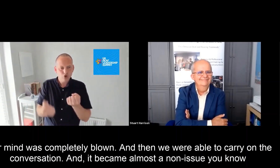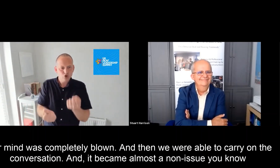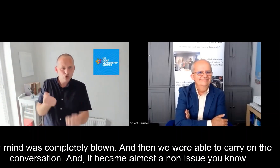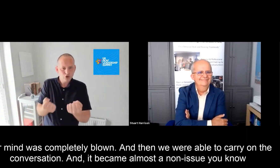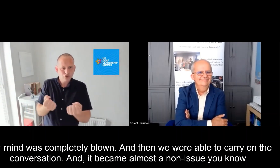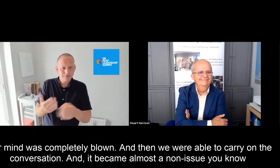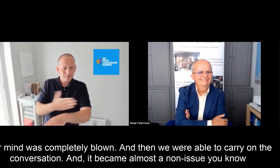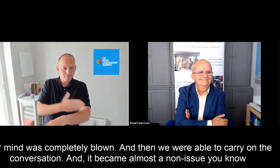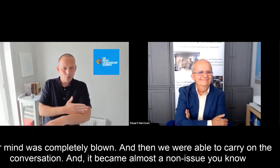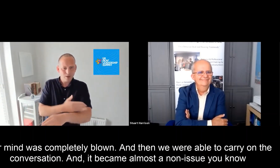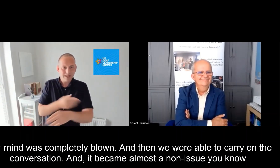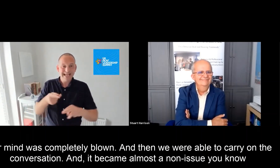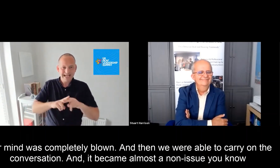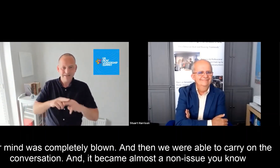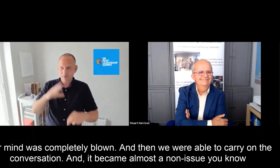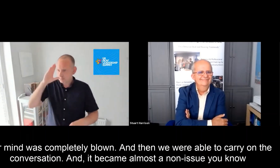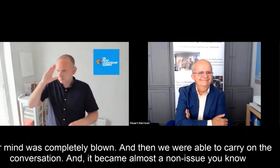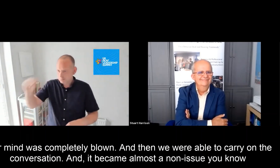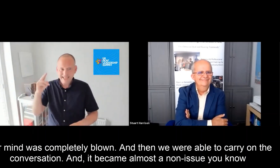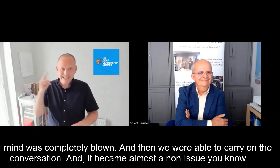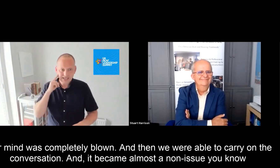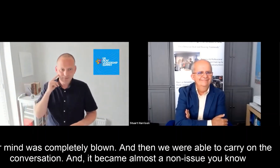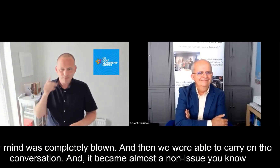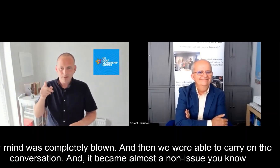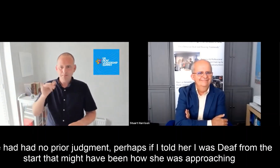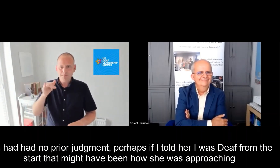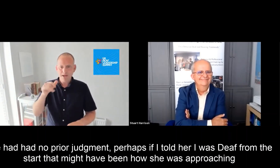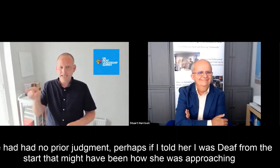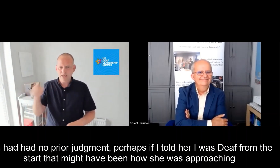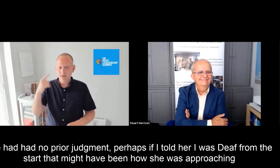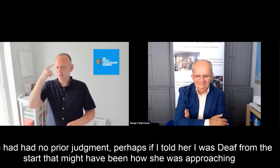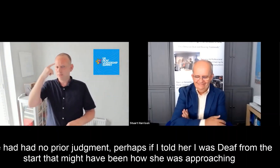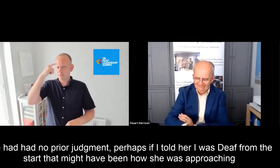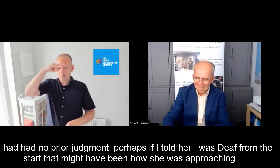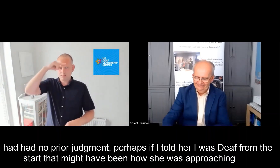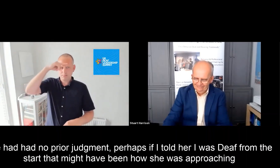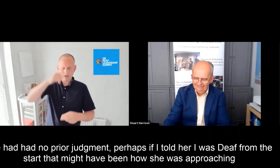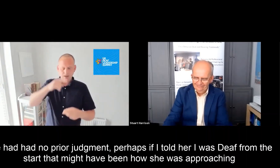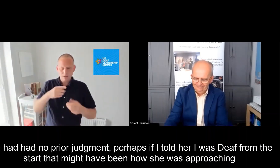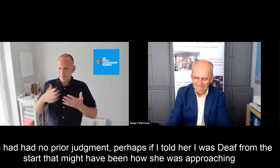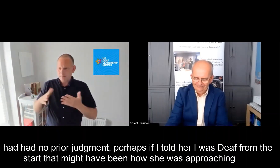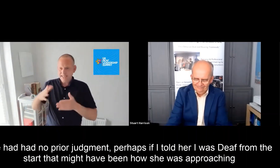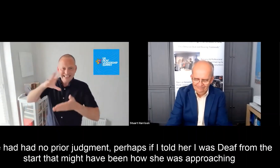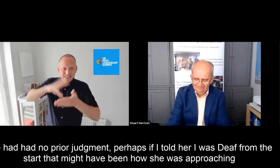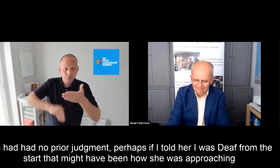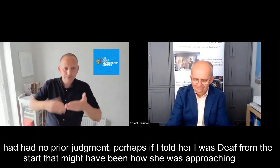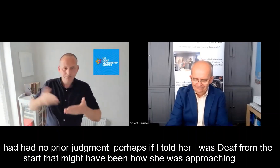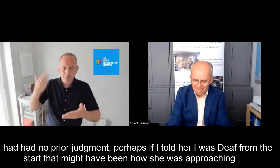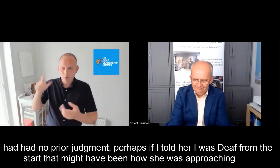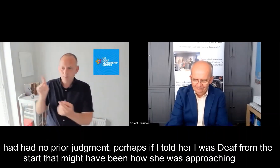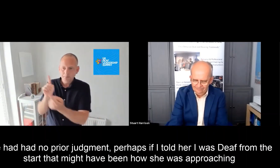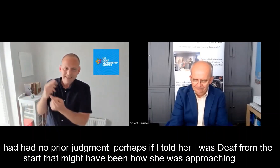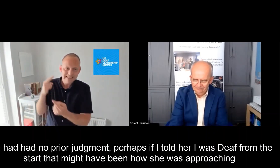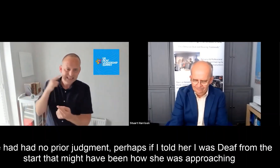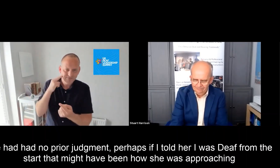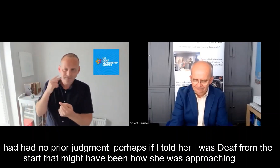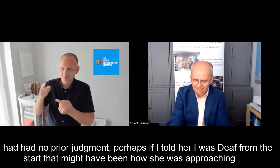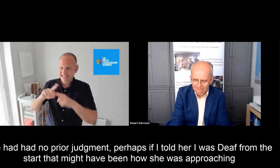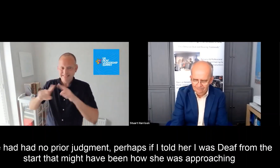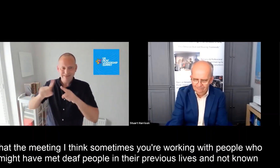became almost a non-issue. You know, she had had no prior judgment. Perhaps if I told her I was deaf from the start, that might have been how she was approaching